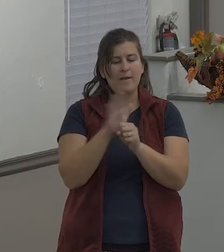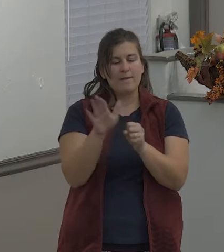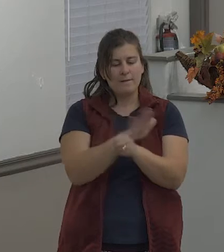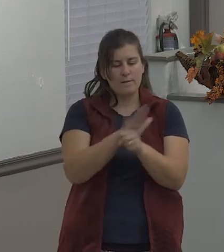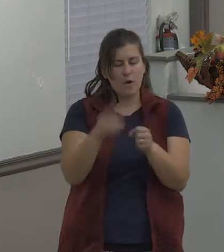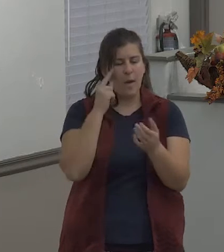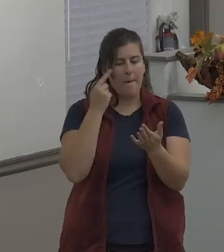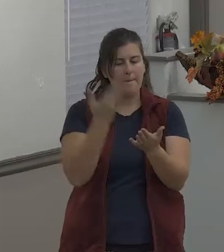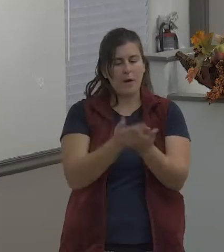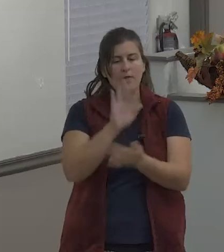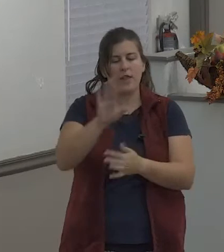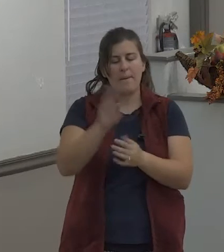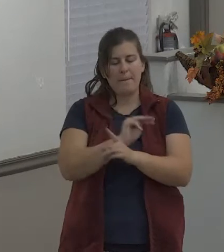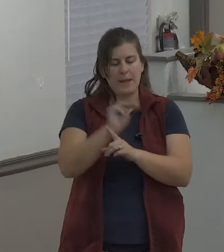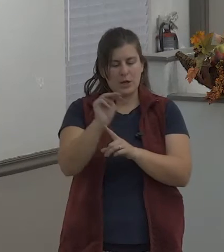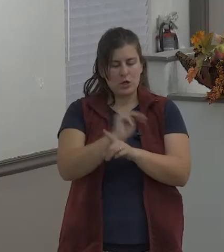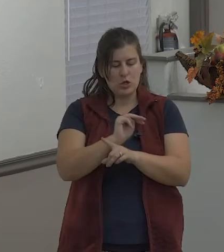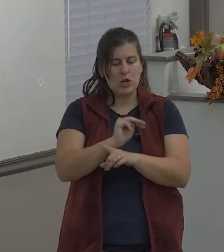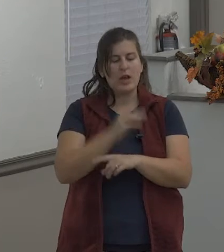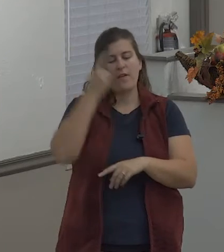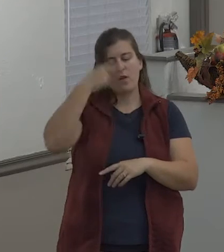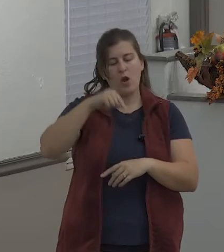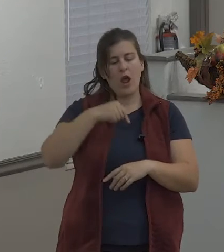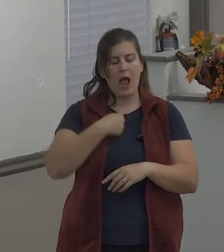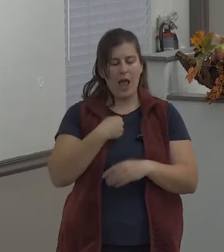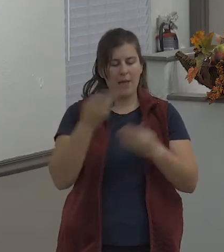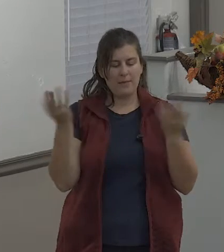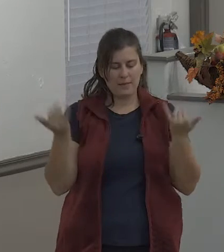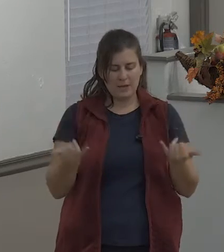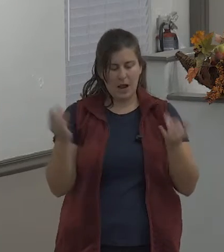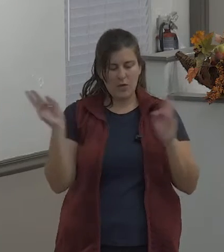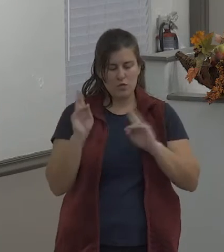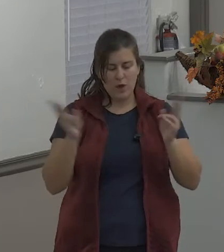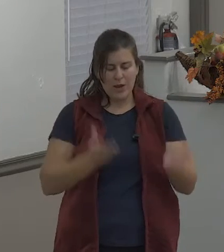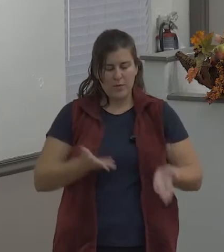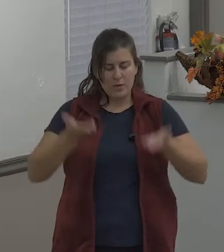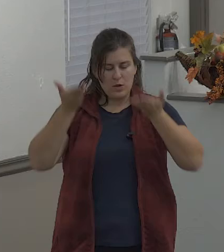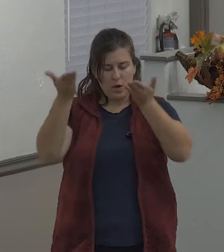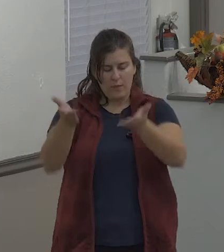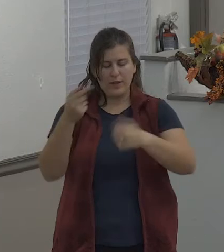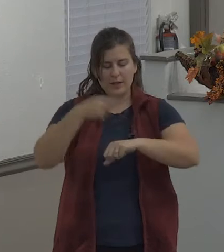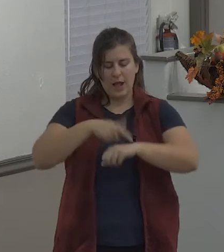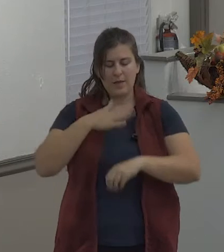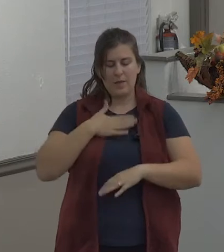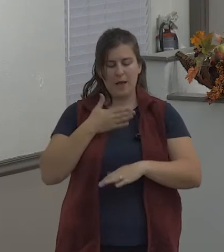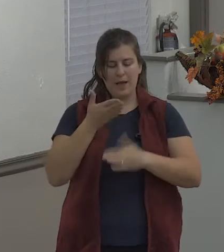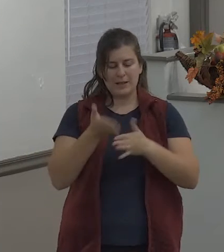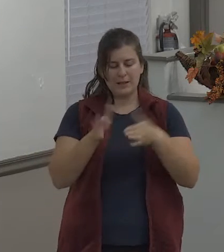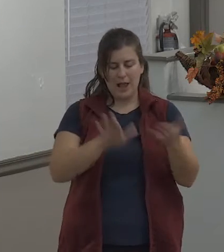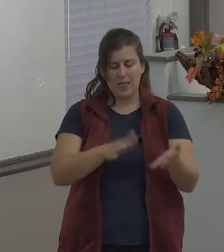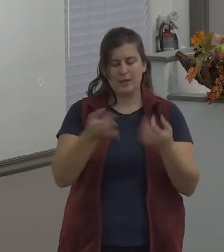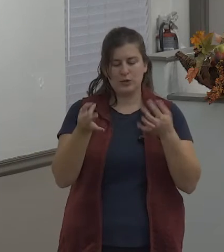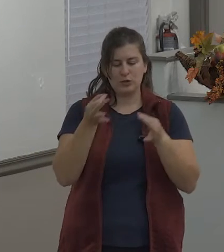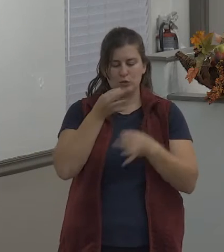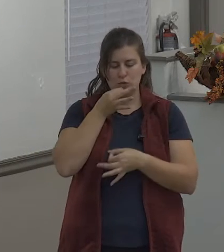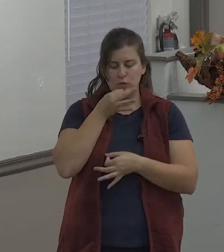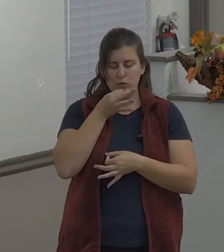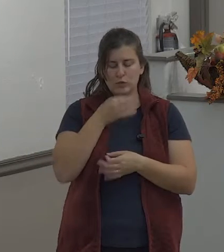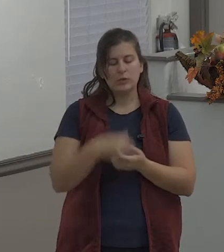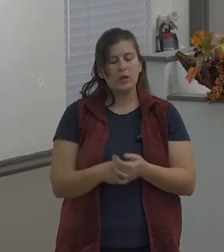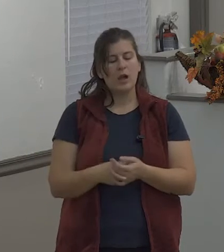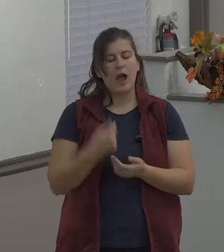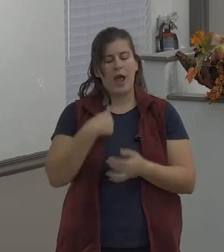proof of thy ministry. For I am now ready to be offered, and the time of my departure is at